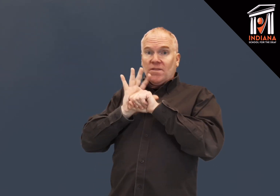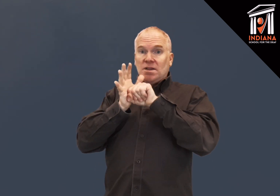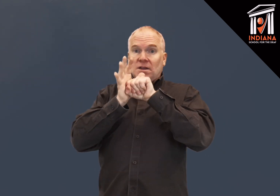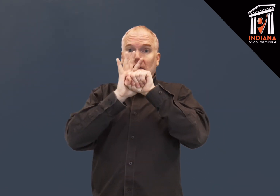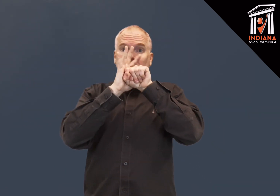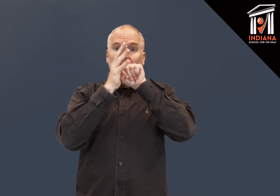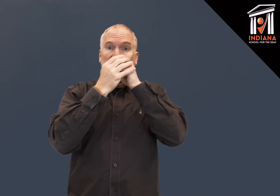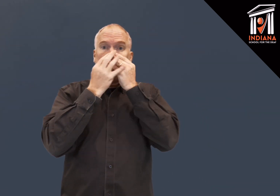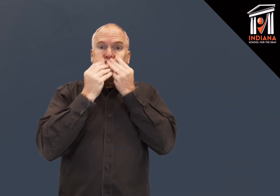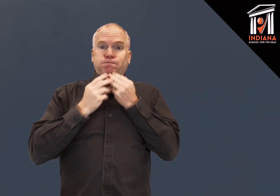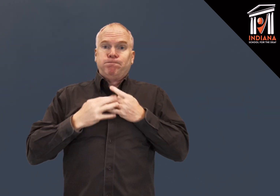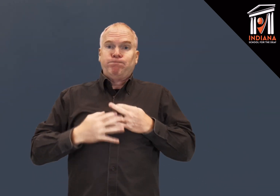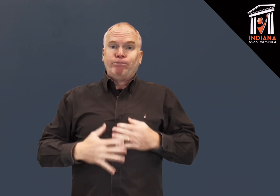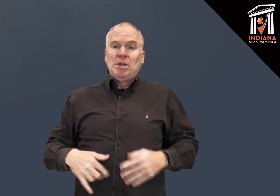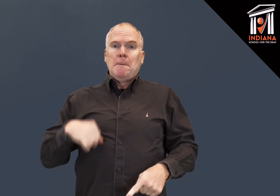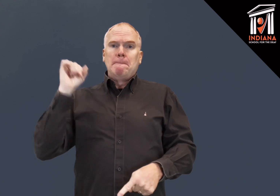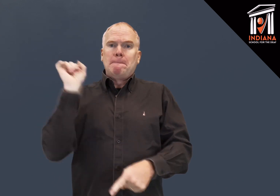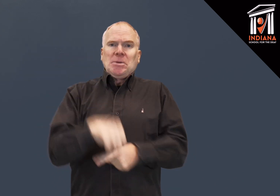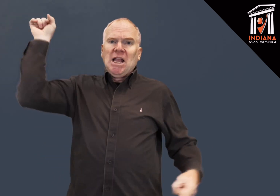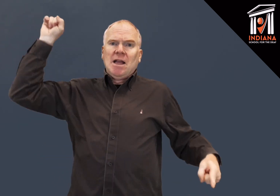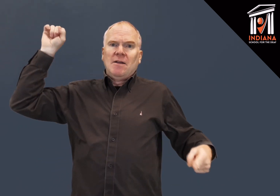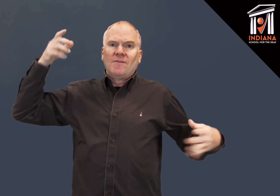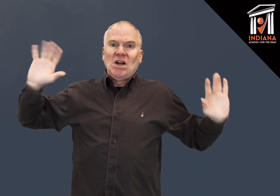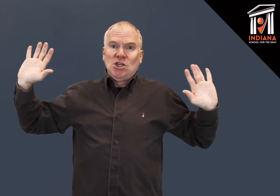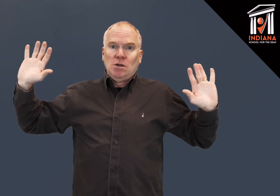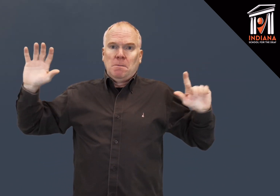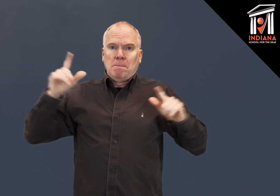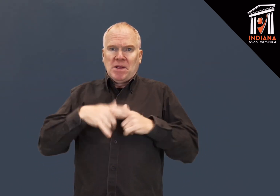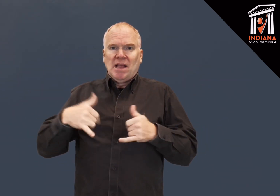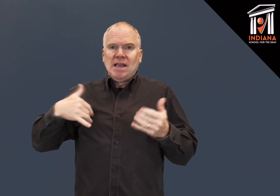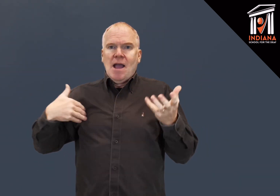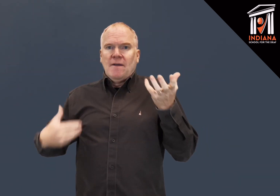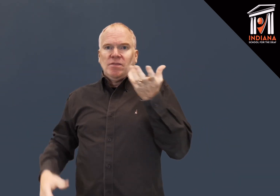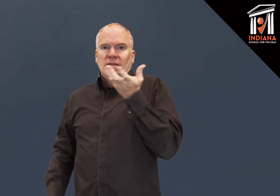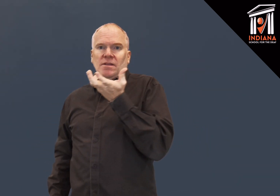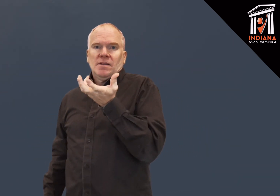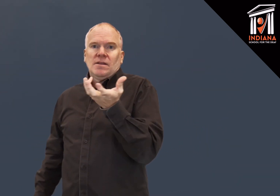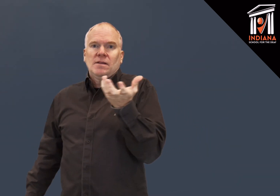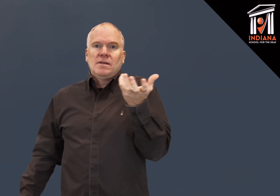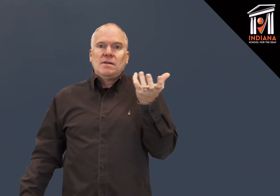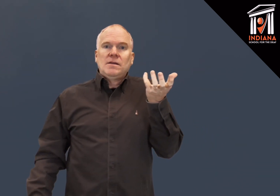mask on and I come into contact to someone who has the coronavirus,